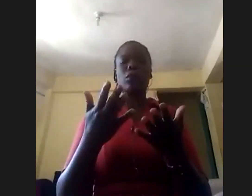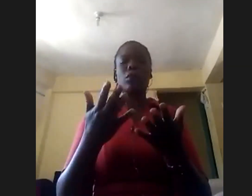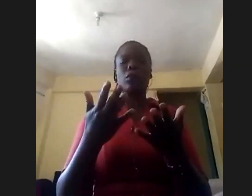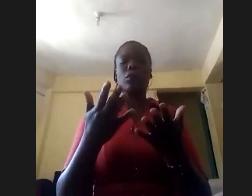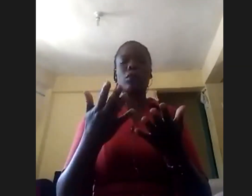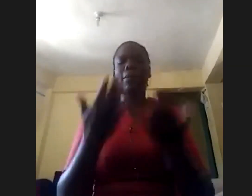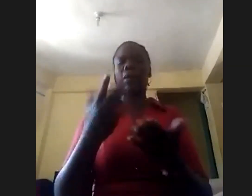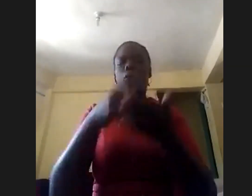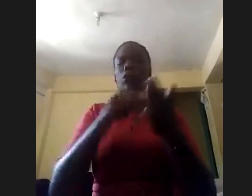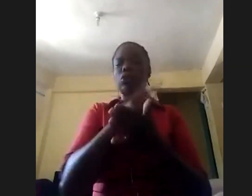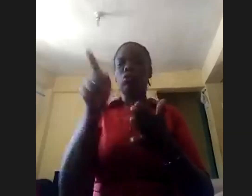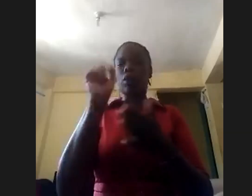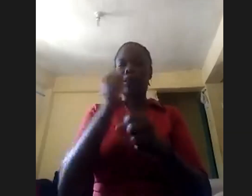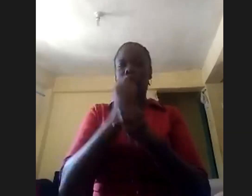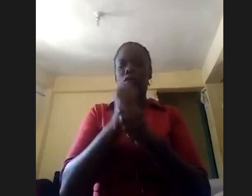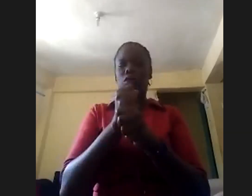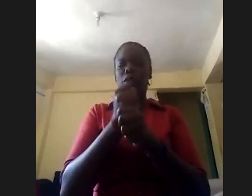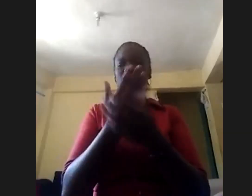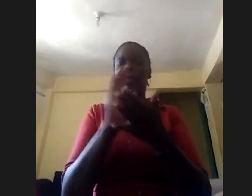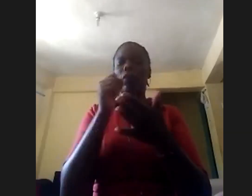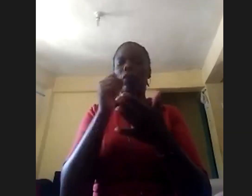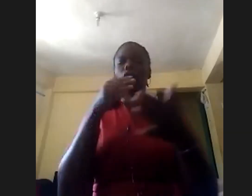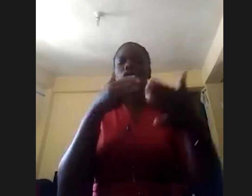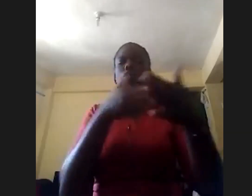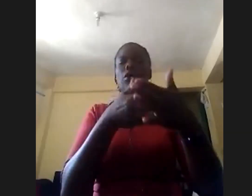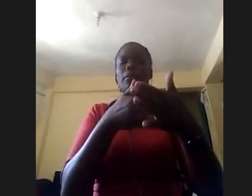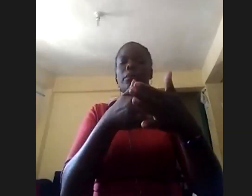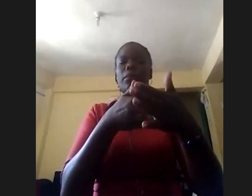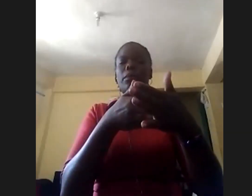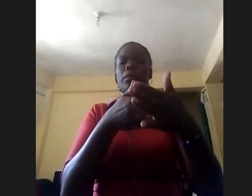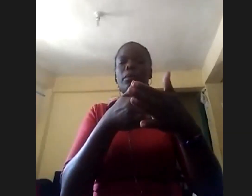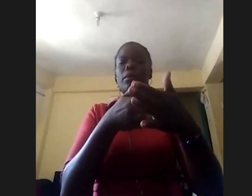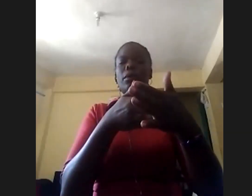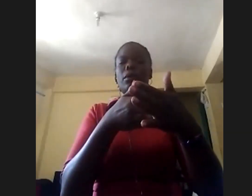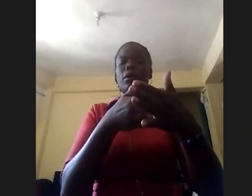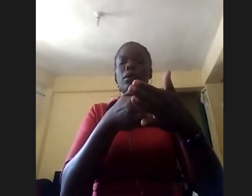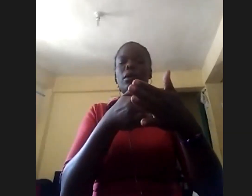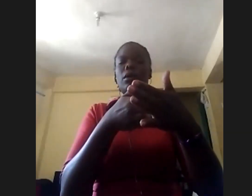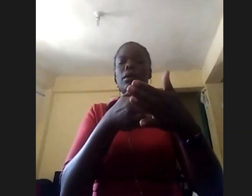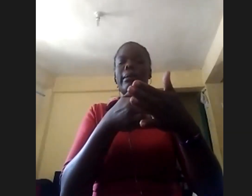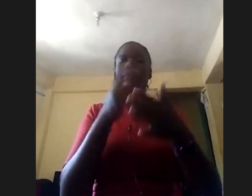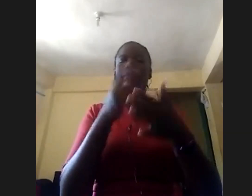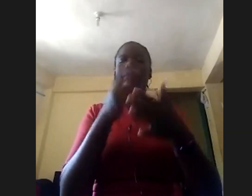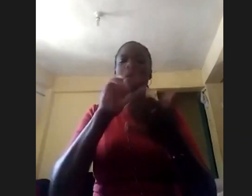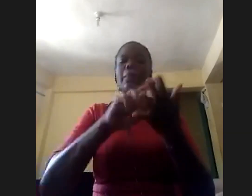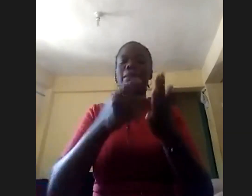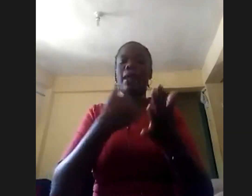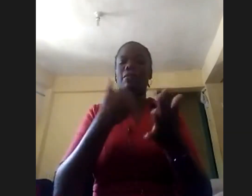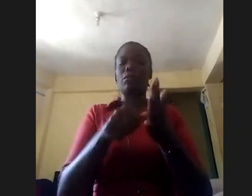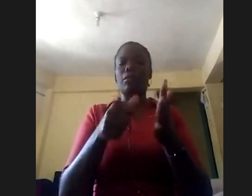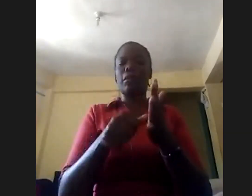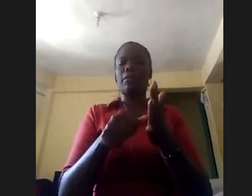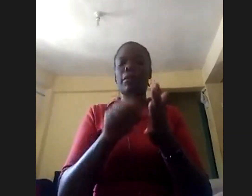what you can do. In fact, someone who stops smoking, even for a week, already there are benefits. For example, you don't